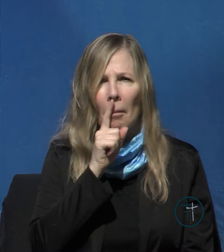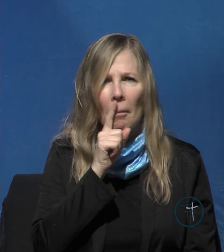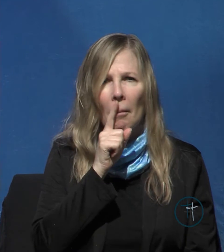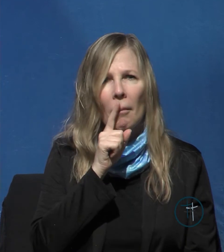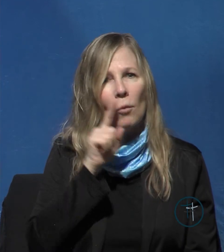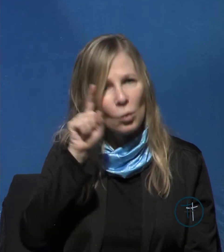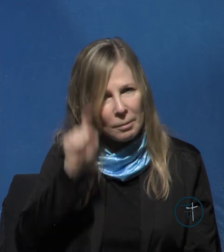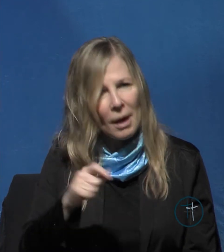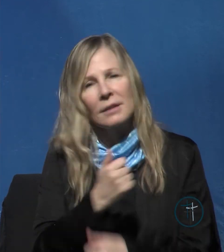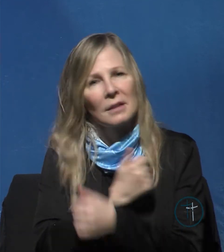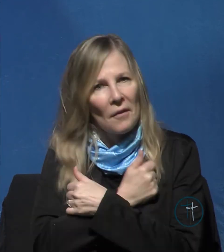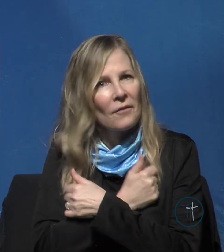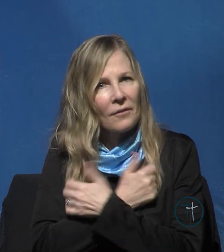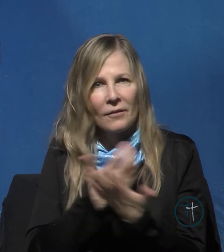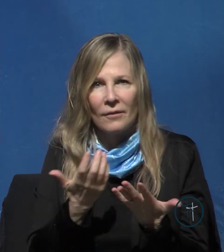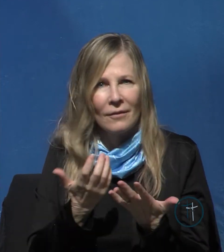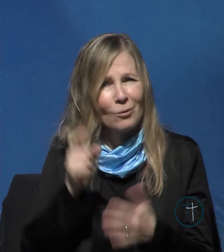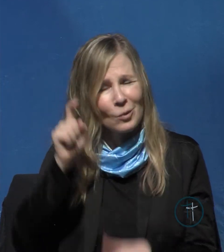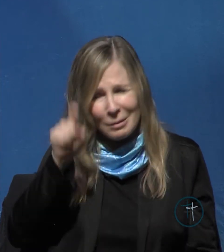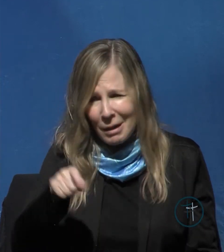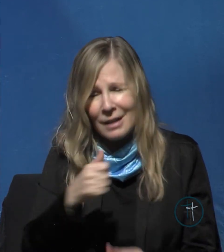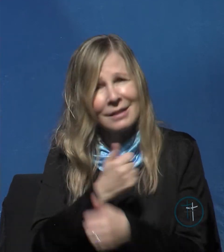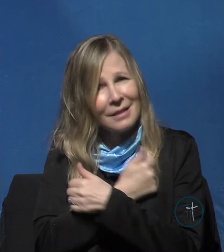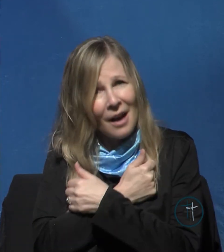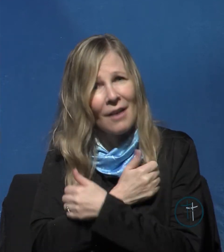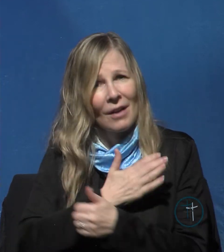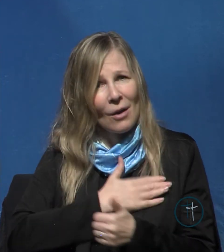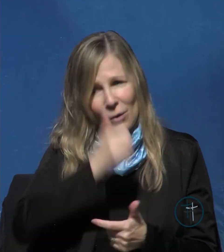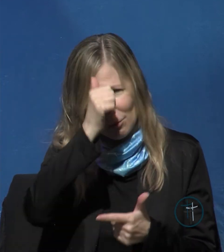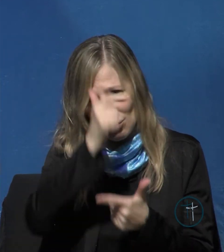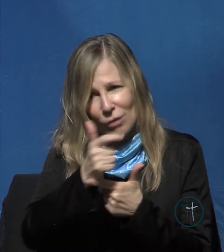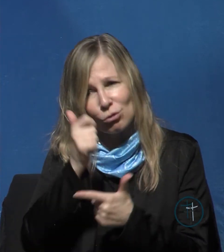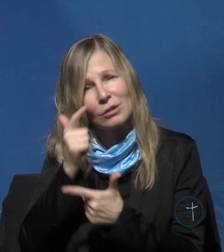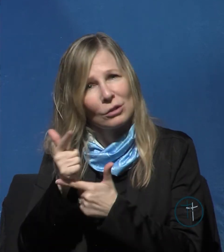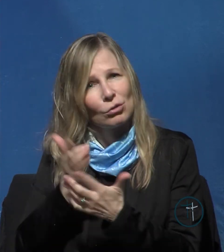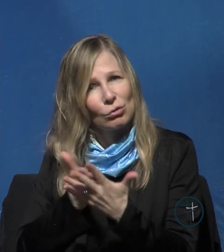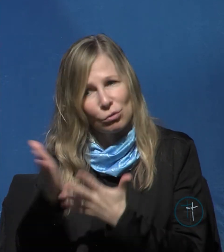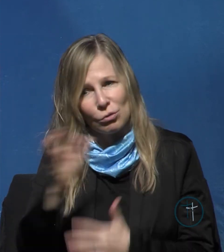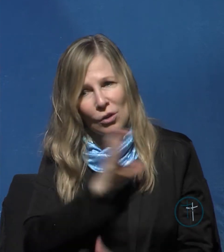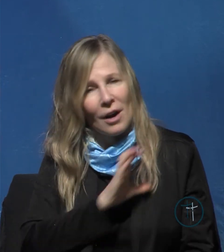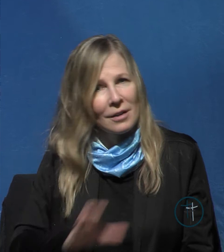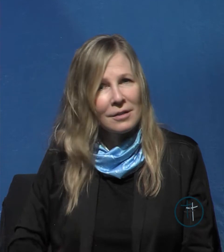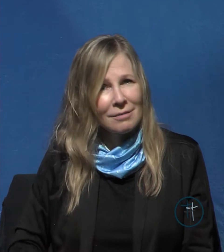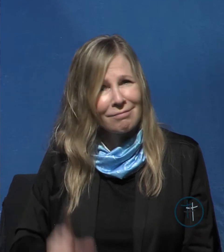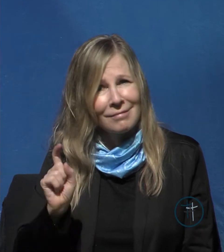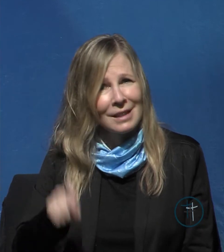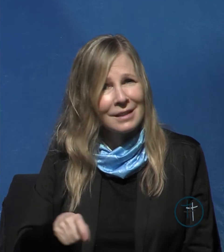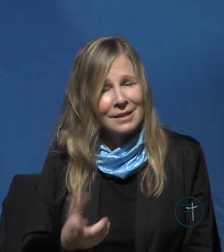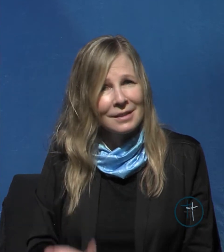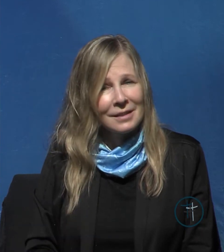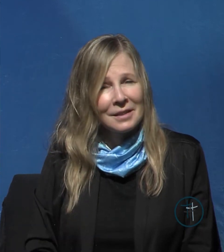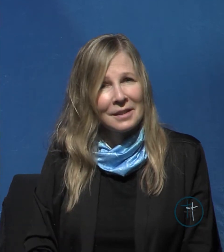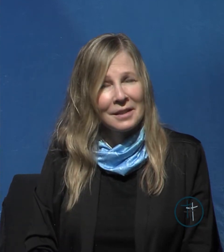love. We must love our brothers and sisters in Christ.